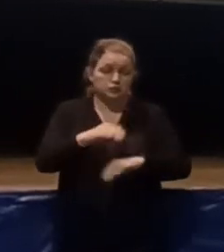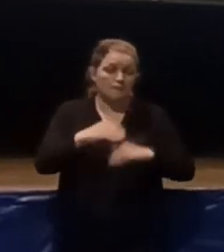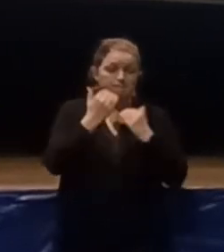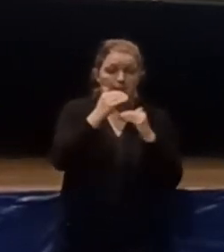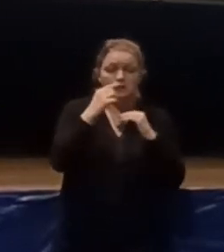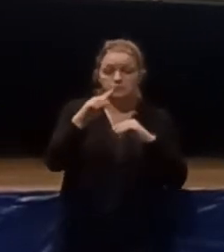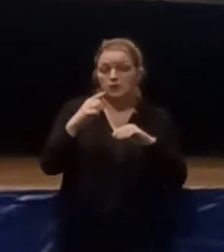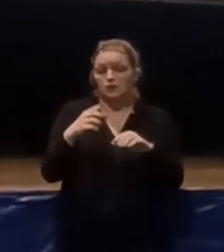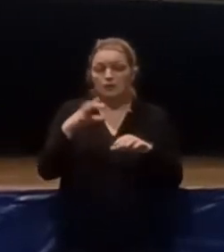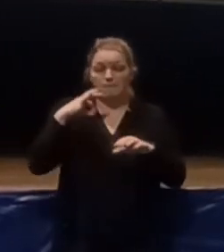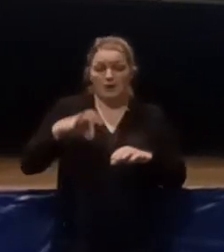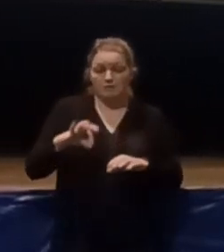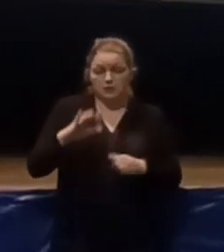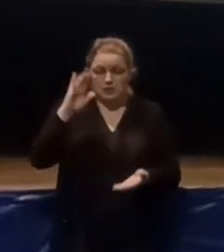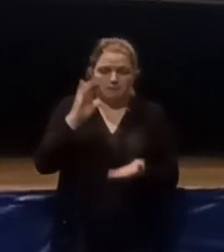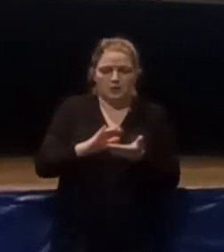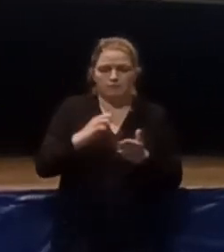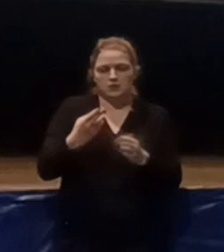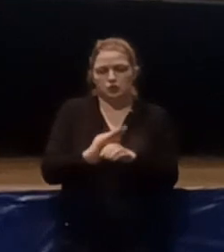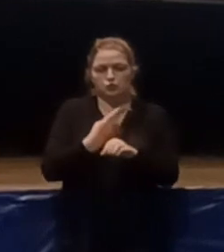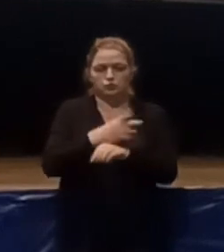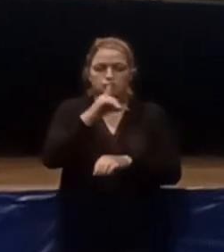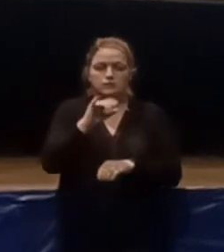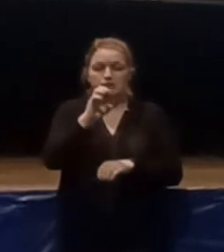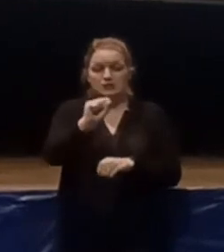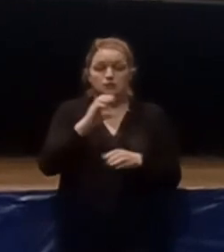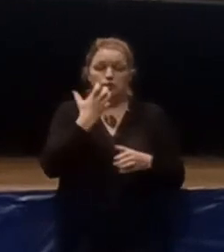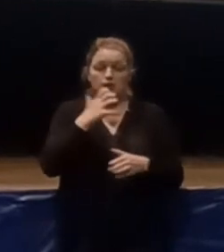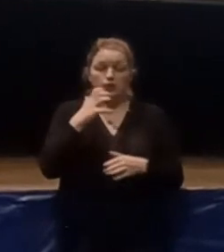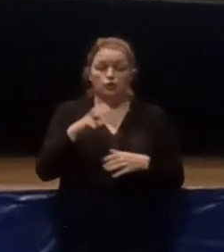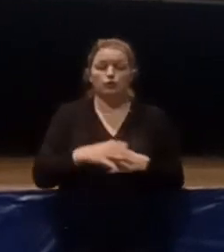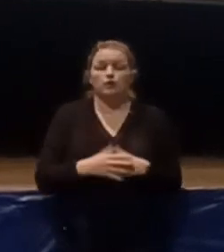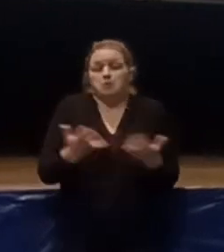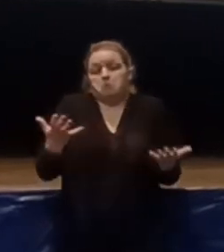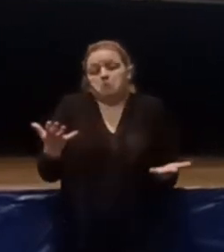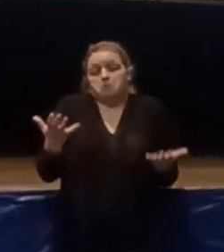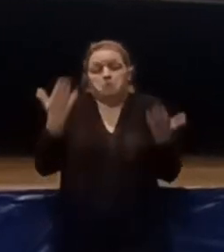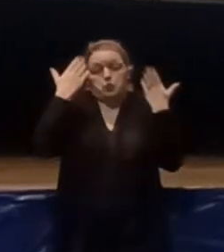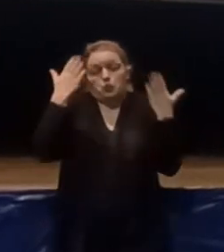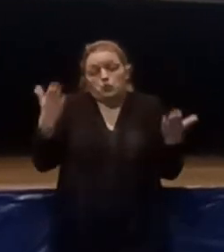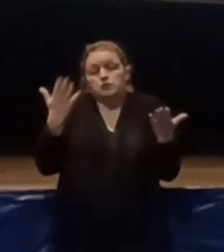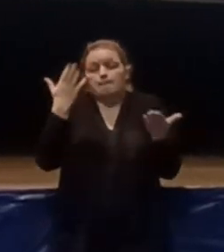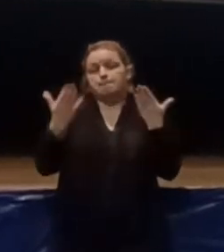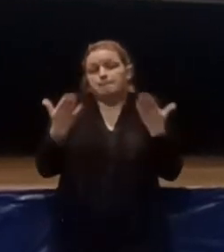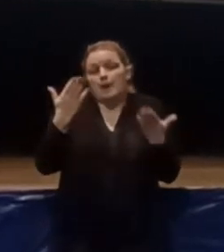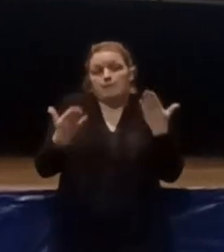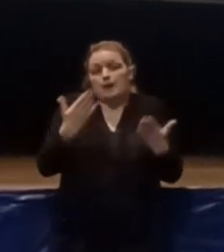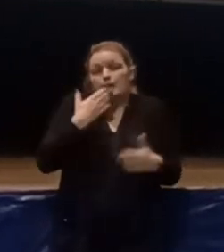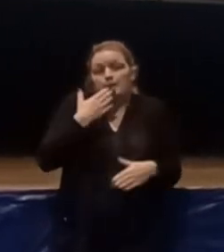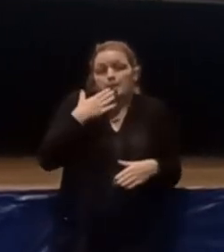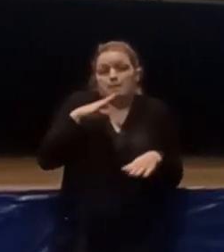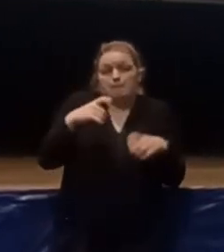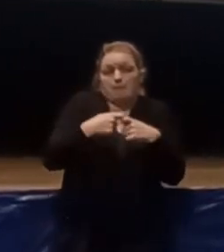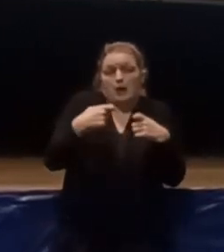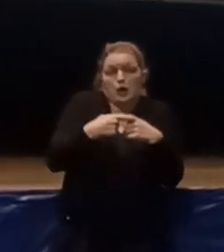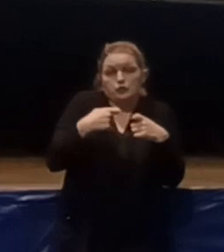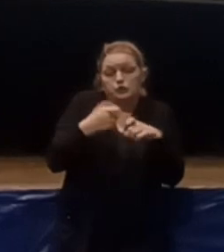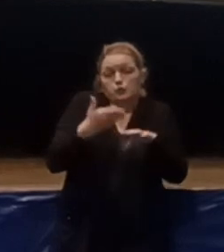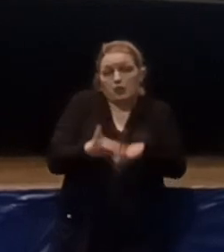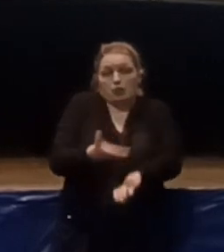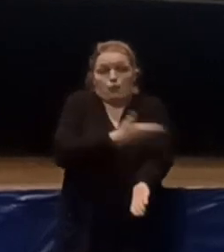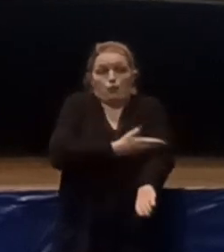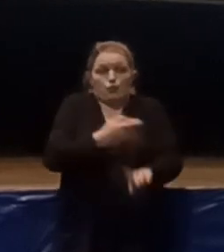all of the benefits and minimizing the use of diesel heaters. And who knows, maybe the batteries will have gotten better